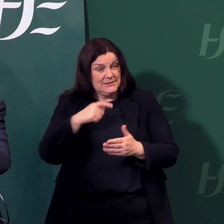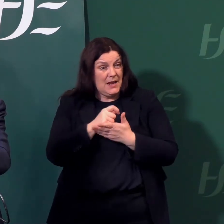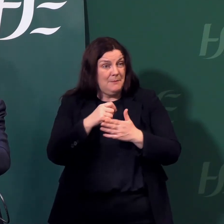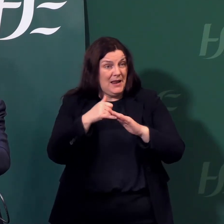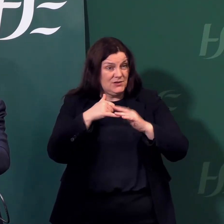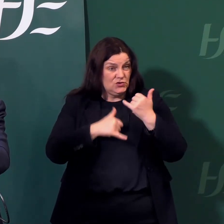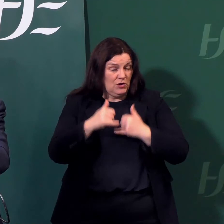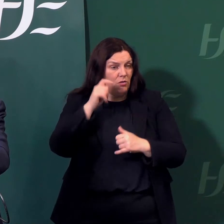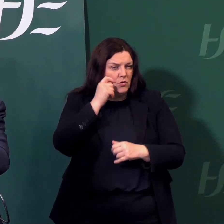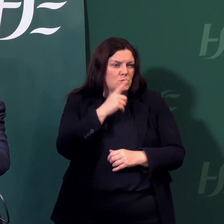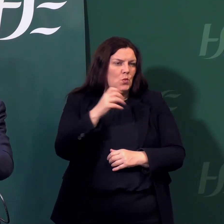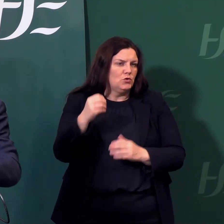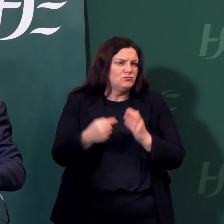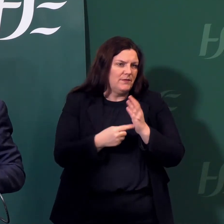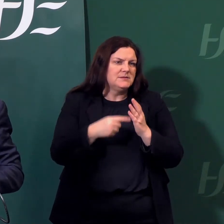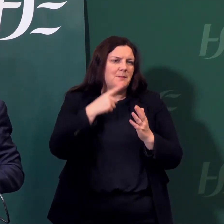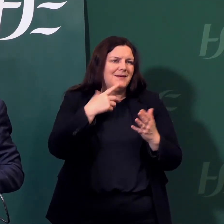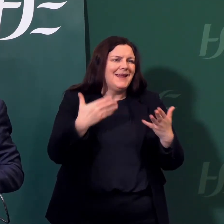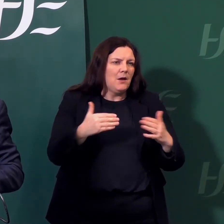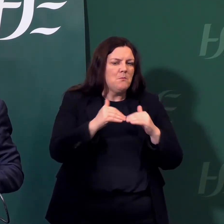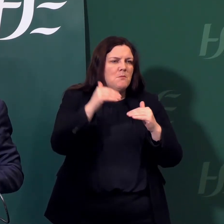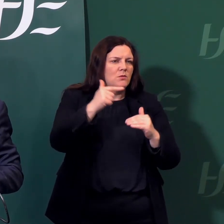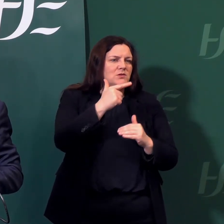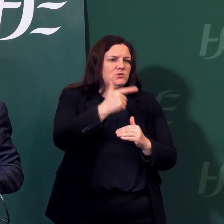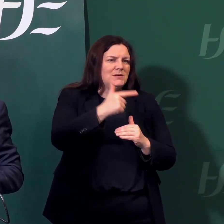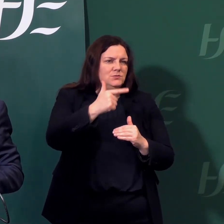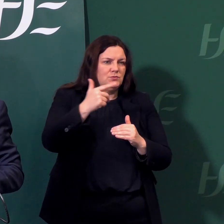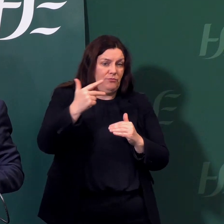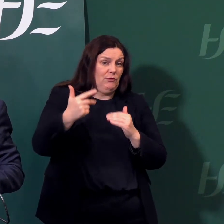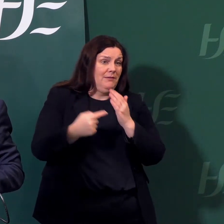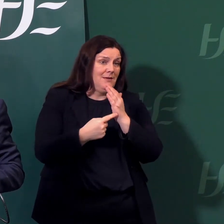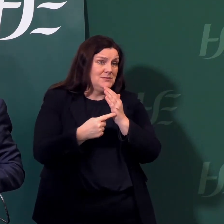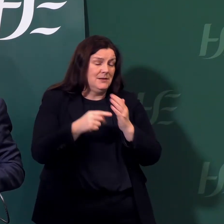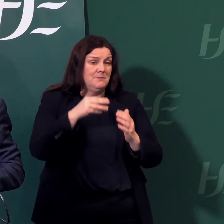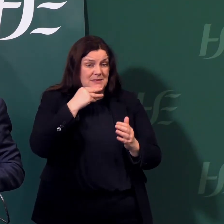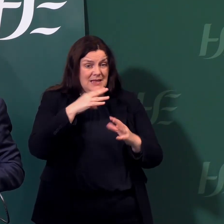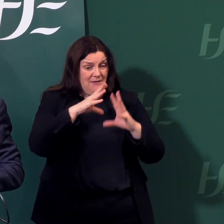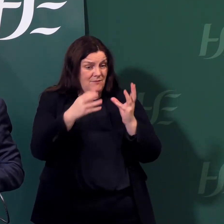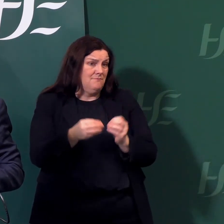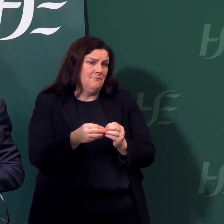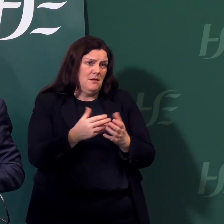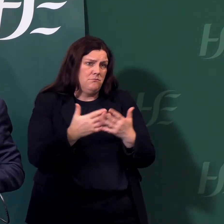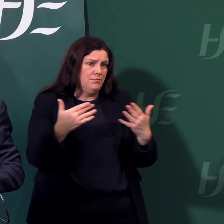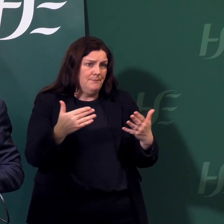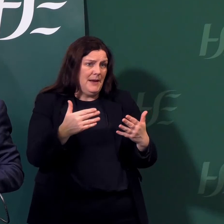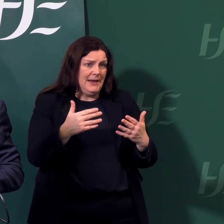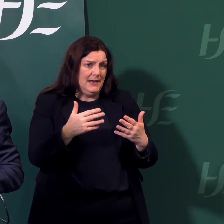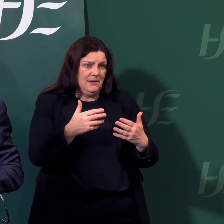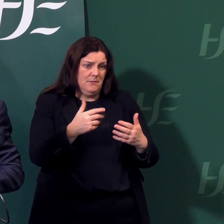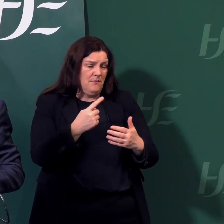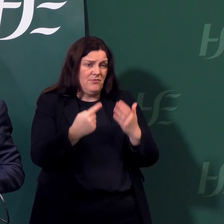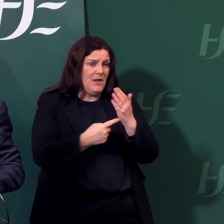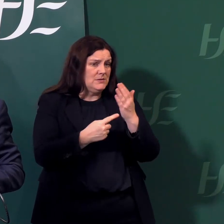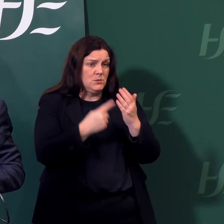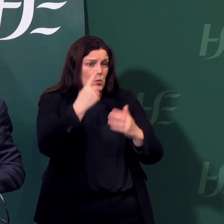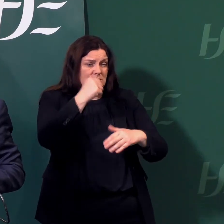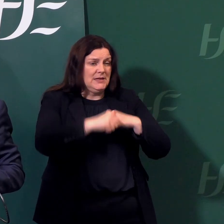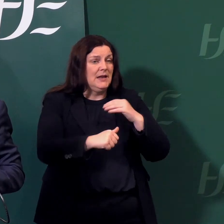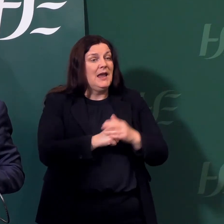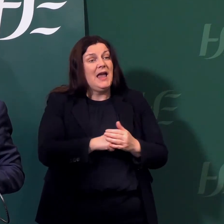community testing with over 27,500 tests completed in one day. And indeed, in one day alone, we had